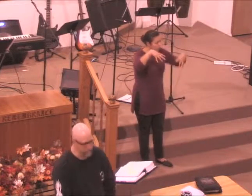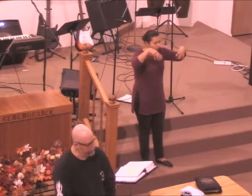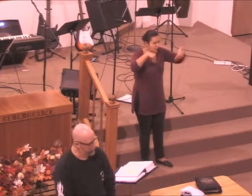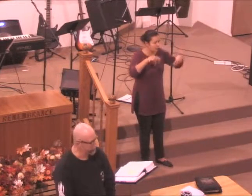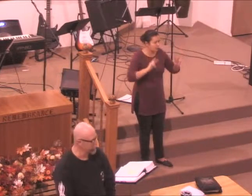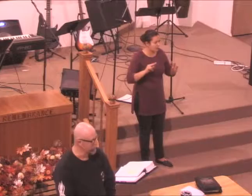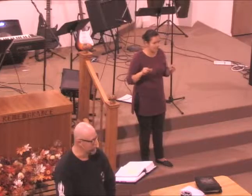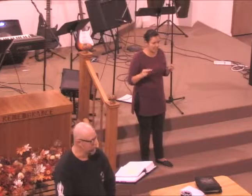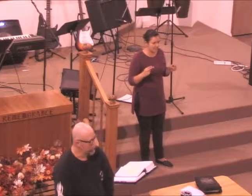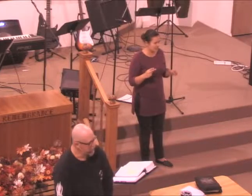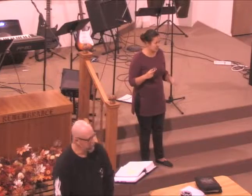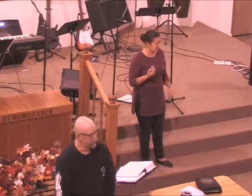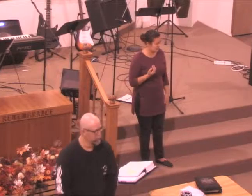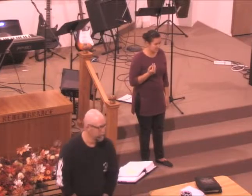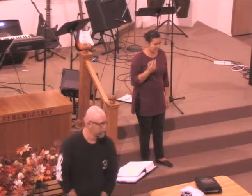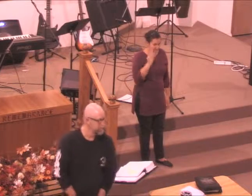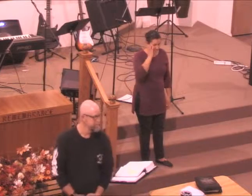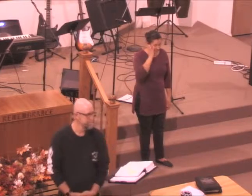Because it's true.